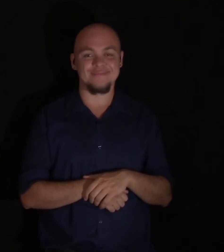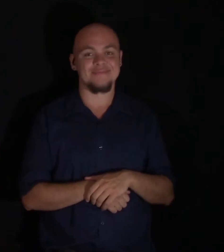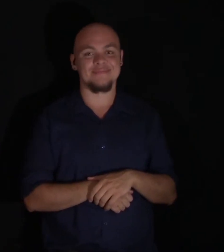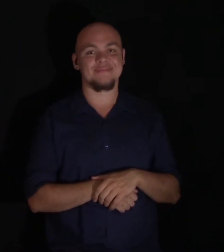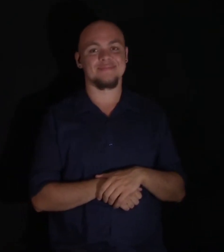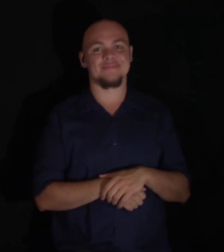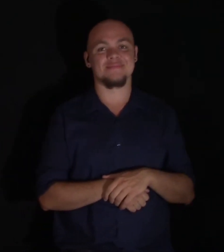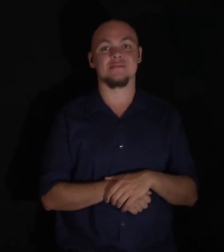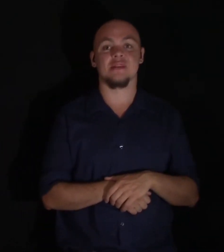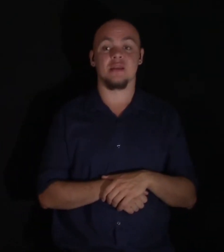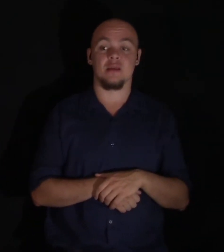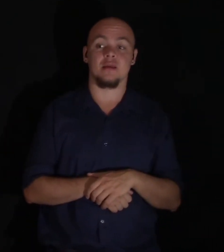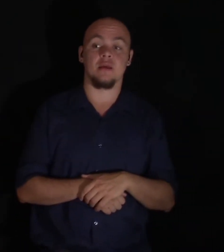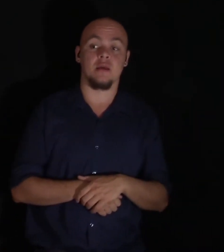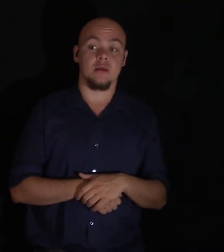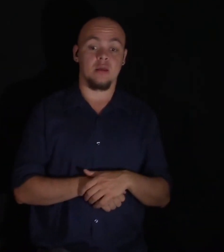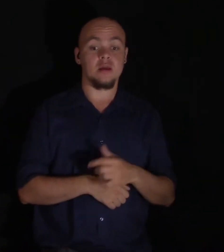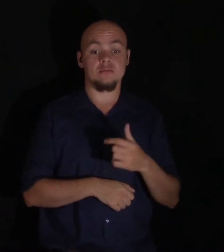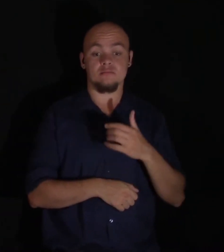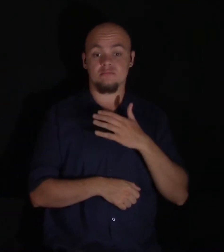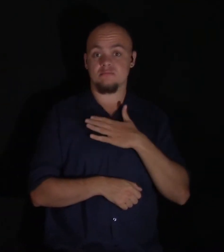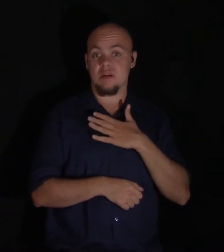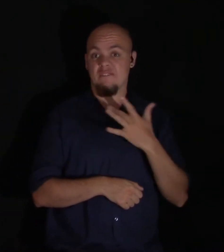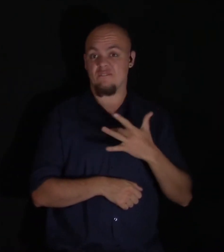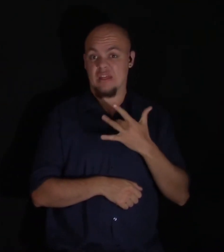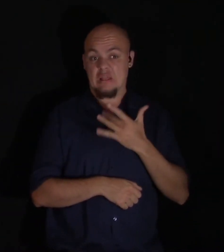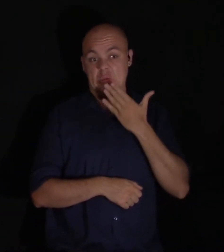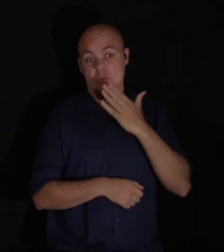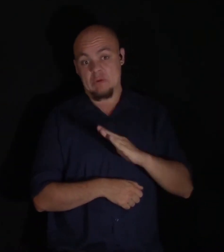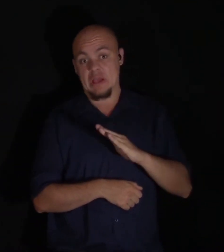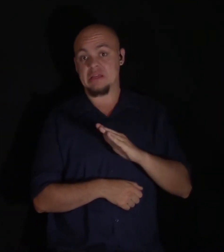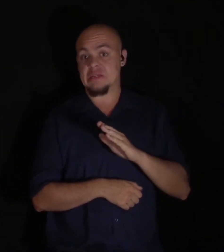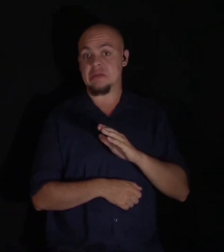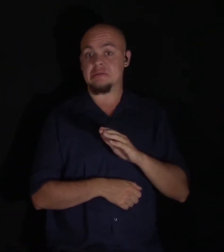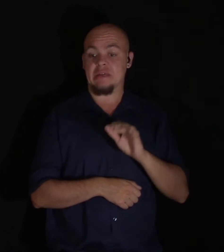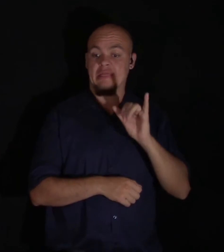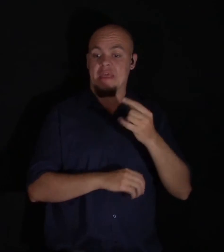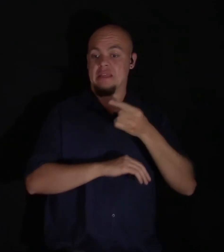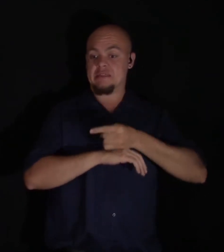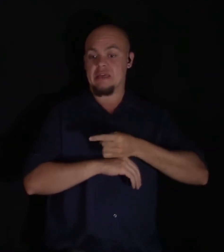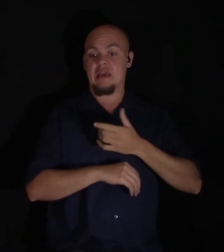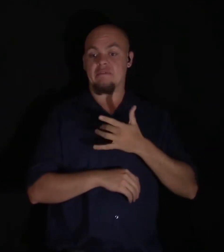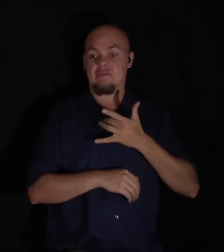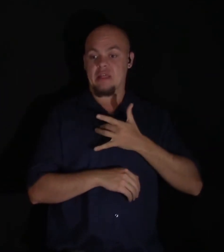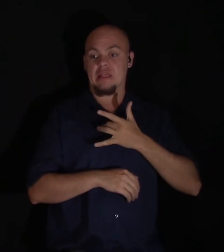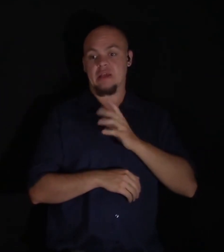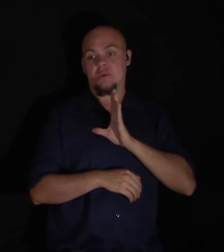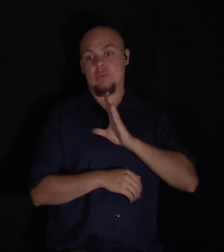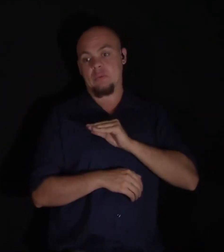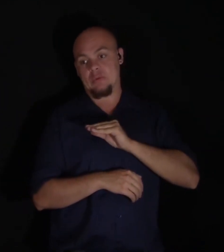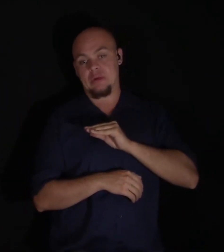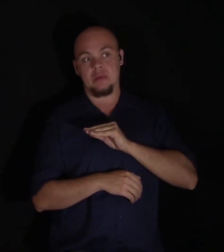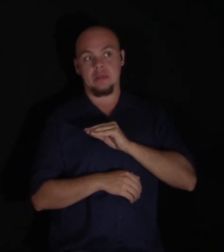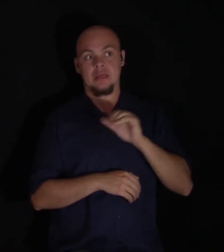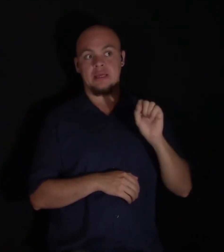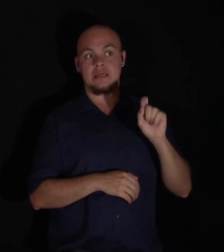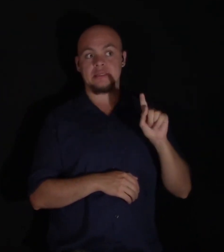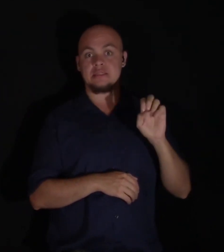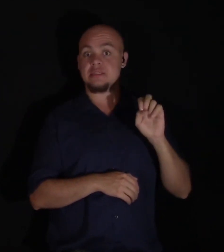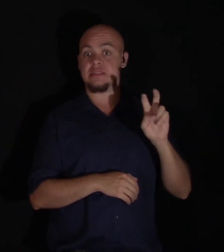I was already in a bad mood and having a low self-esteem day, so when Steve didn't